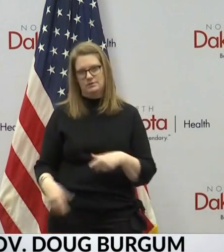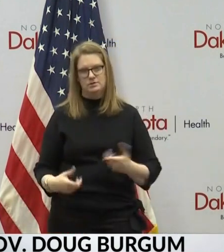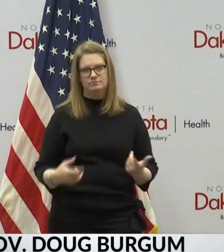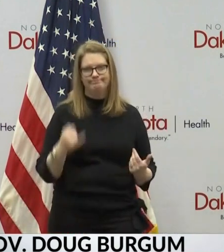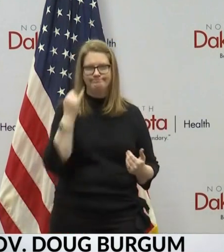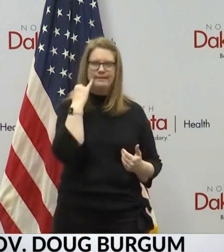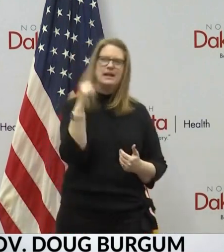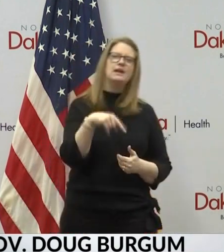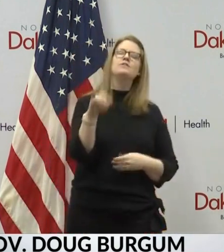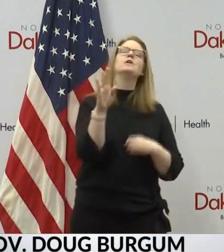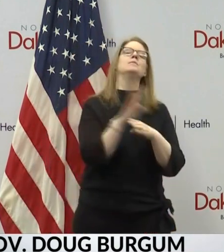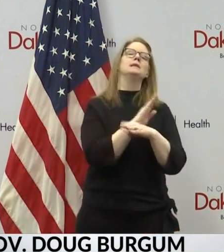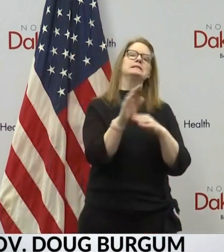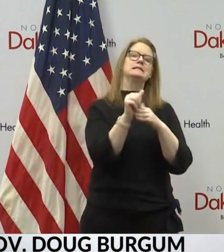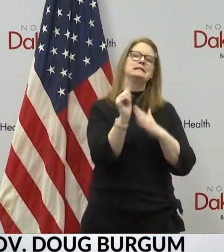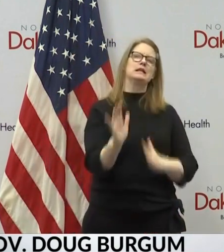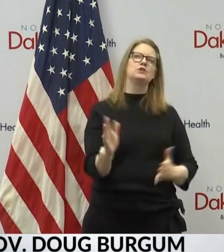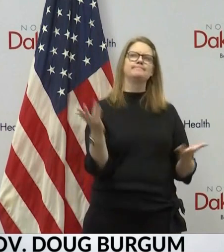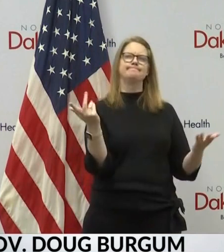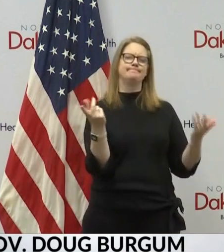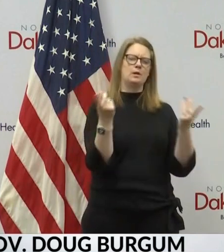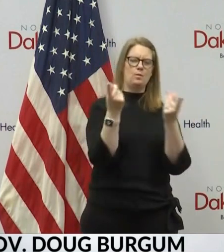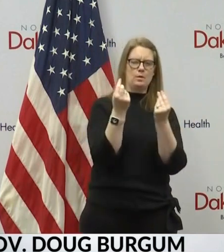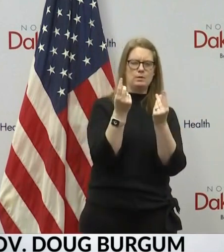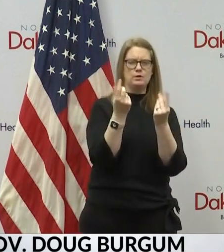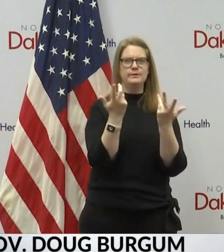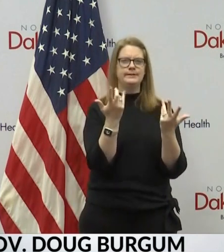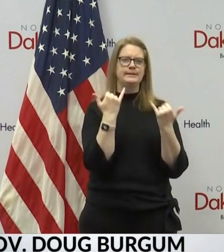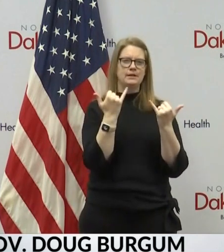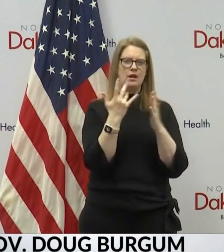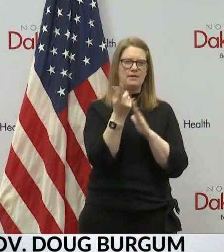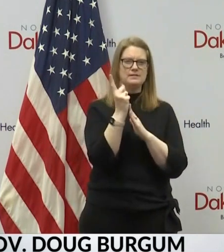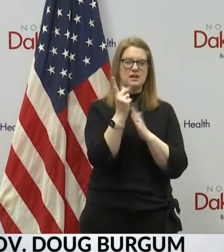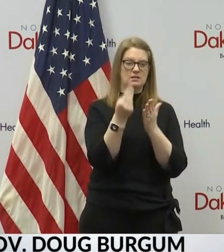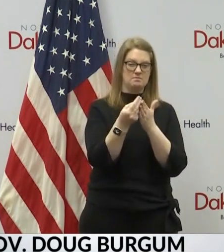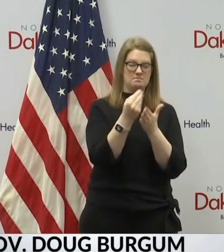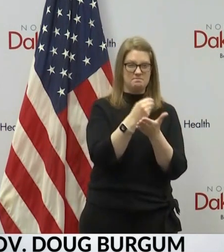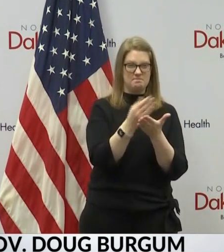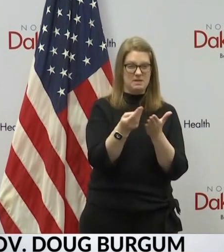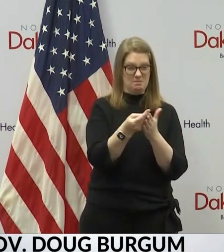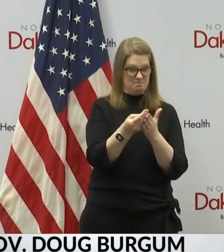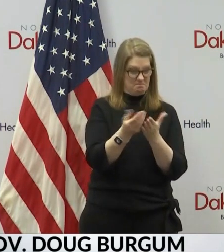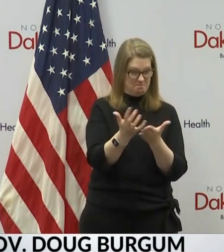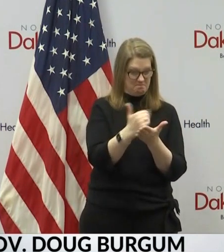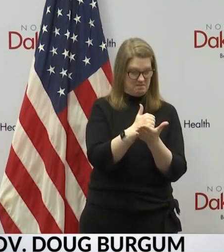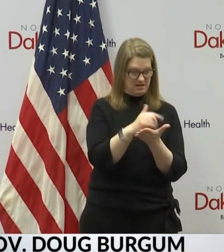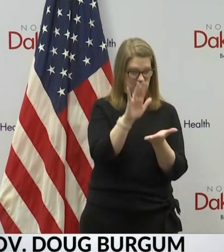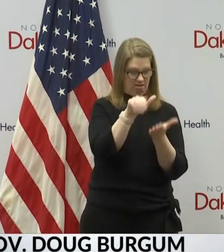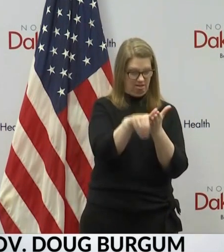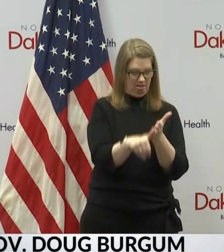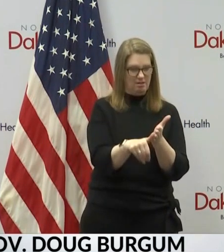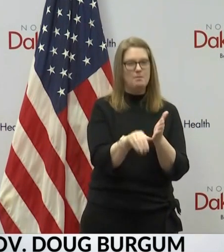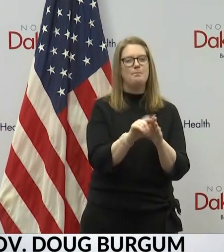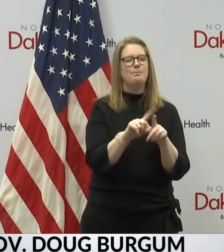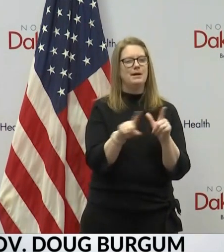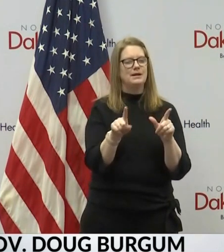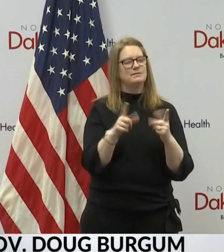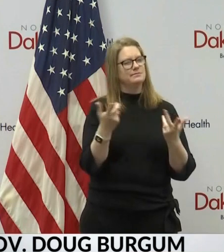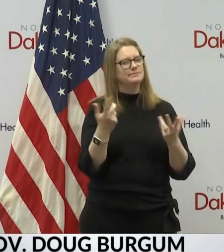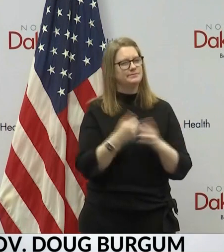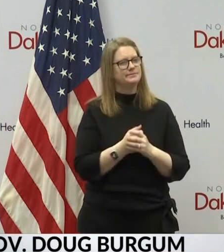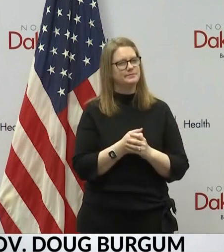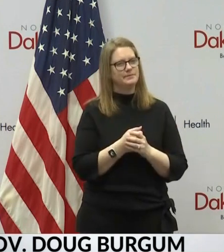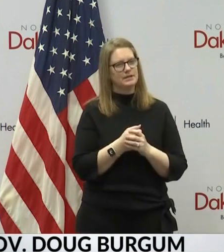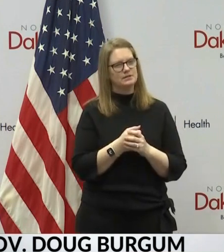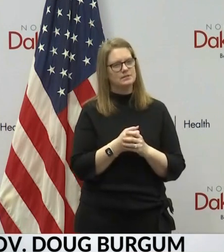business leader, to say, hey, how do we navigate this huge downturn in revenue? But there could be multiple